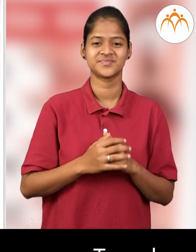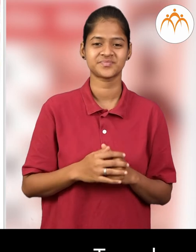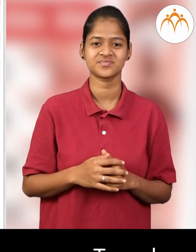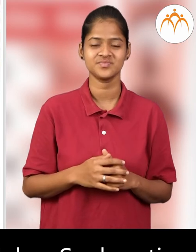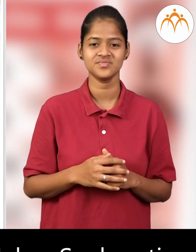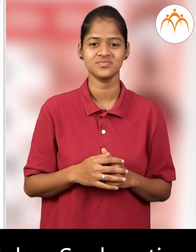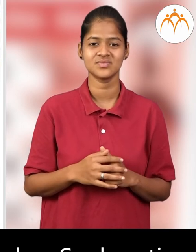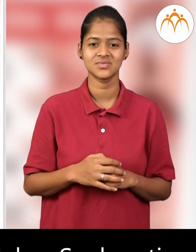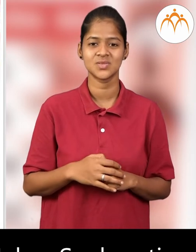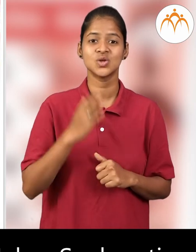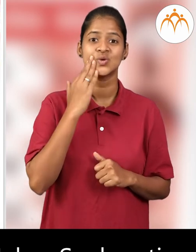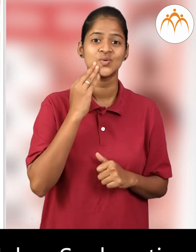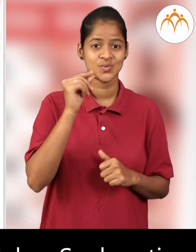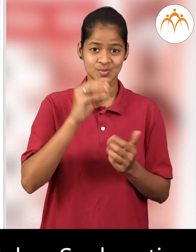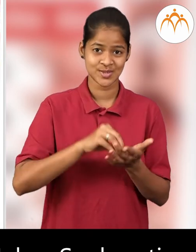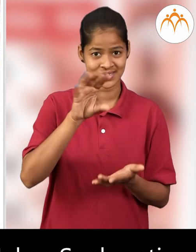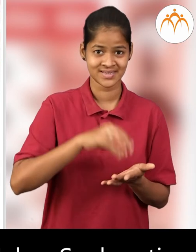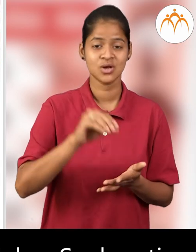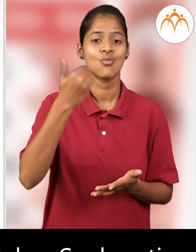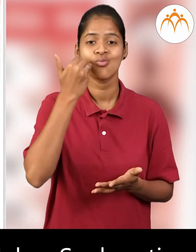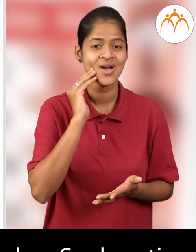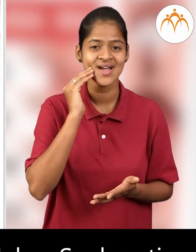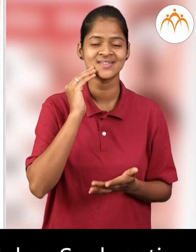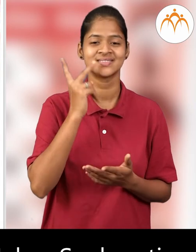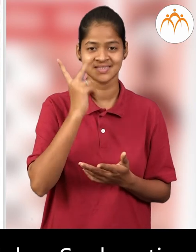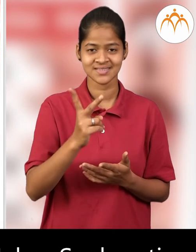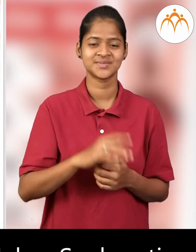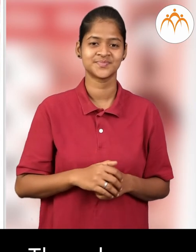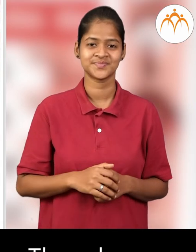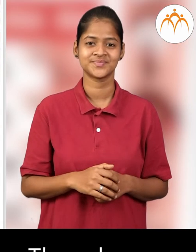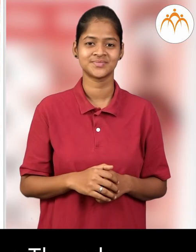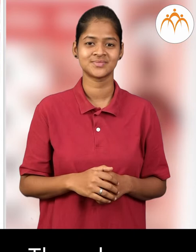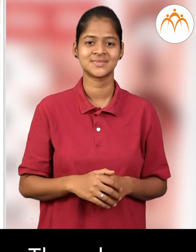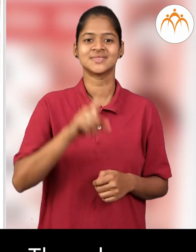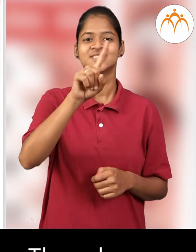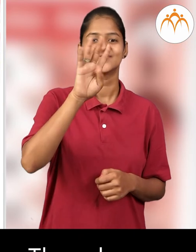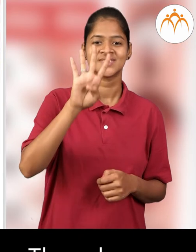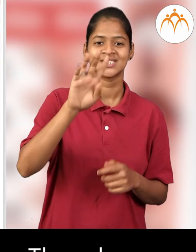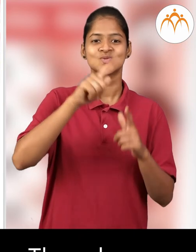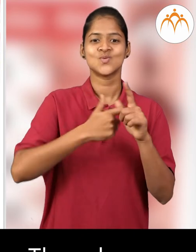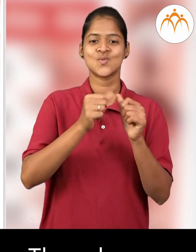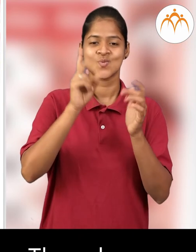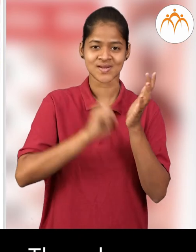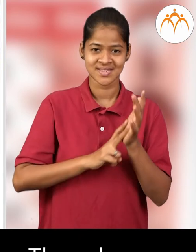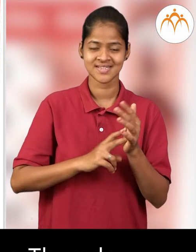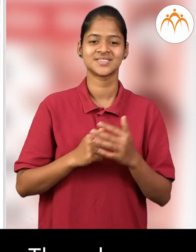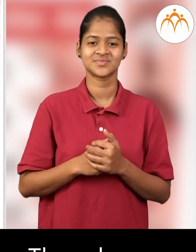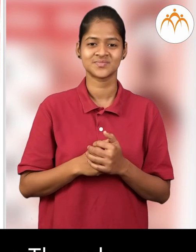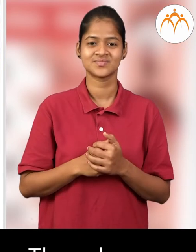Tuesday. When is the festival of Makar Sankranti? Look, 14th of January is